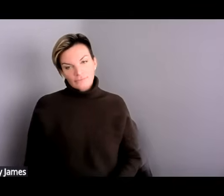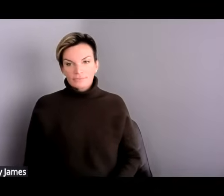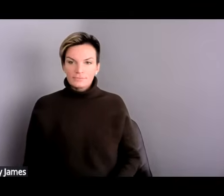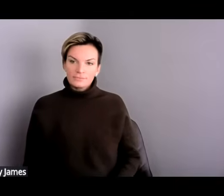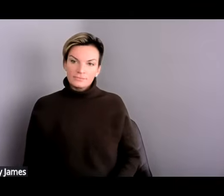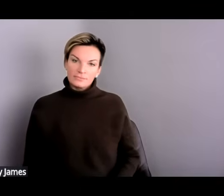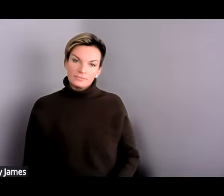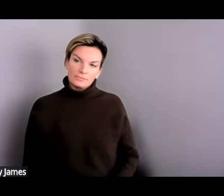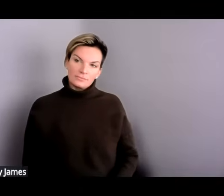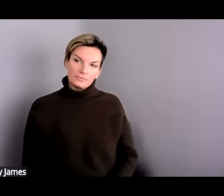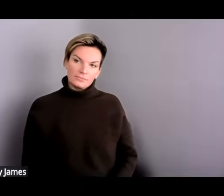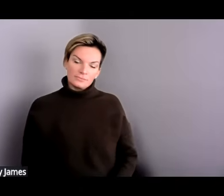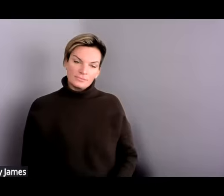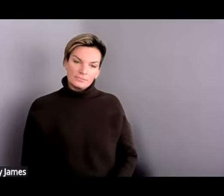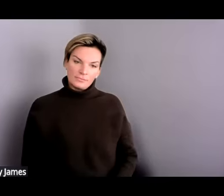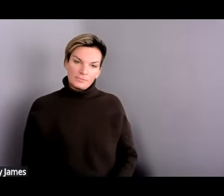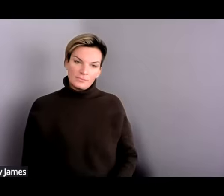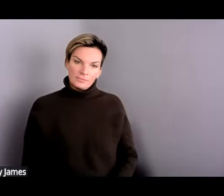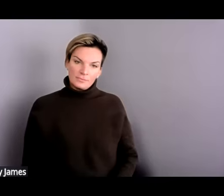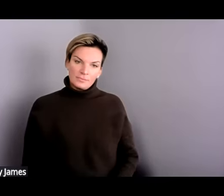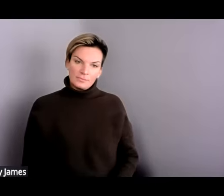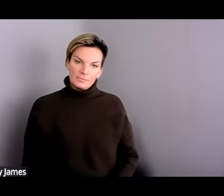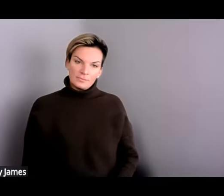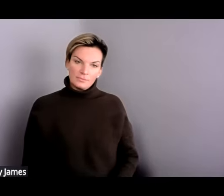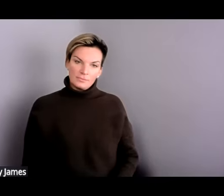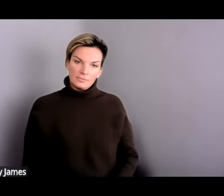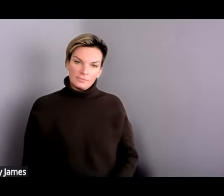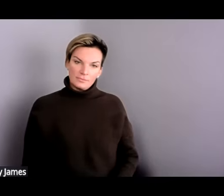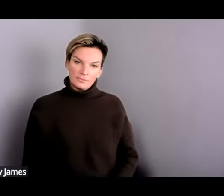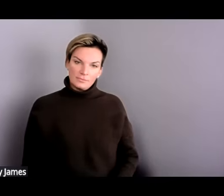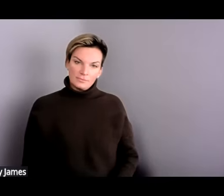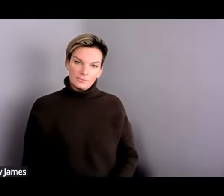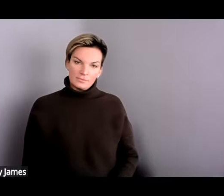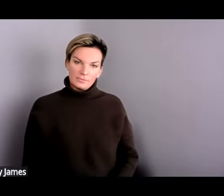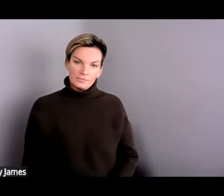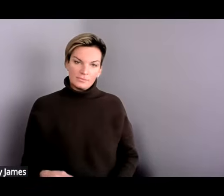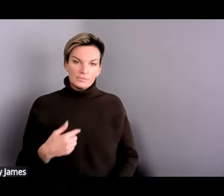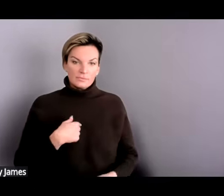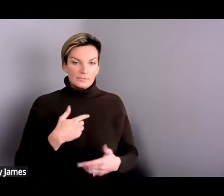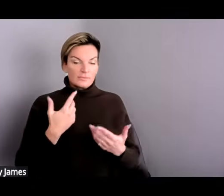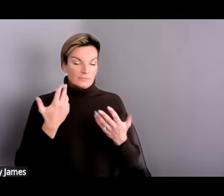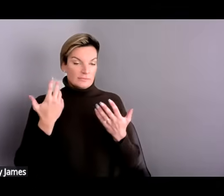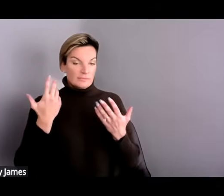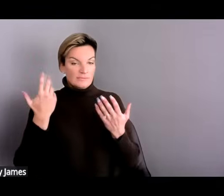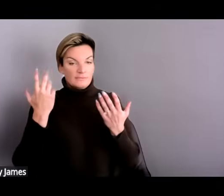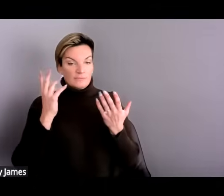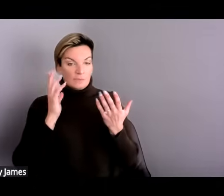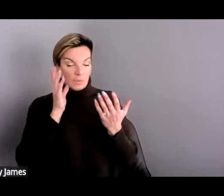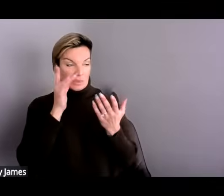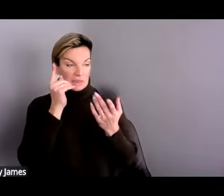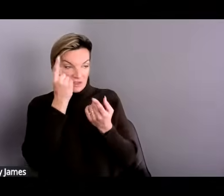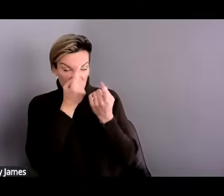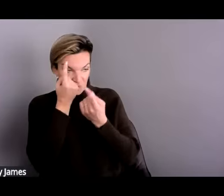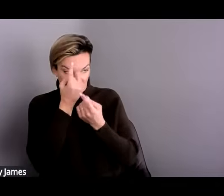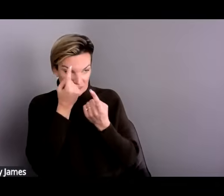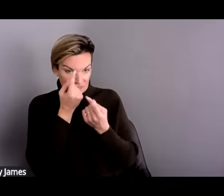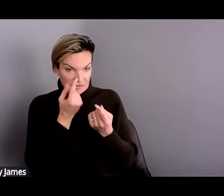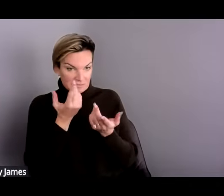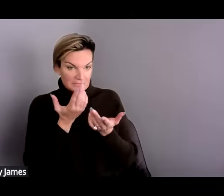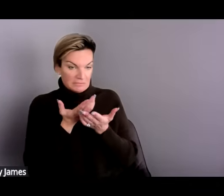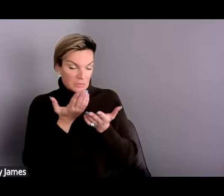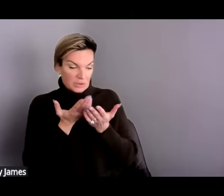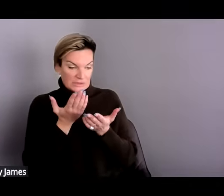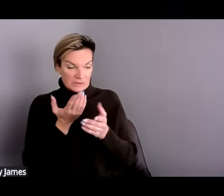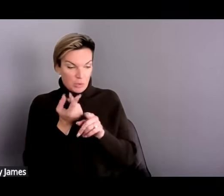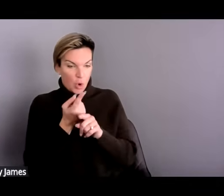I will consider that and see what I think might be appropriate from our office. Yeah, I mean,